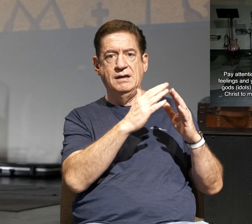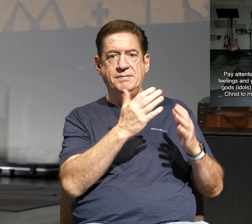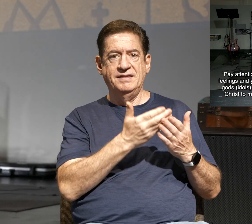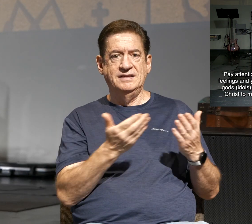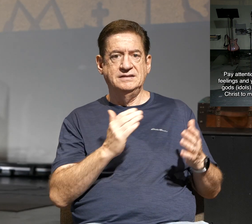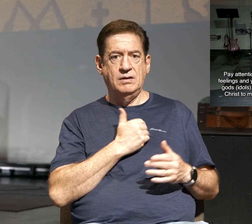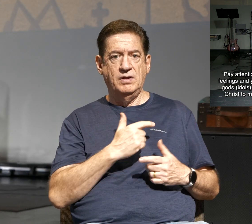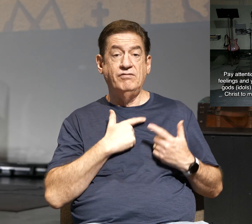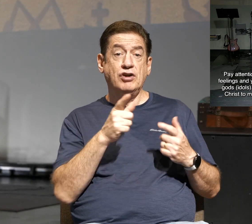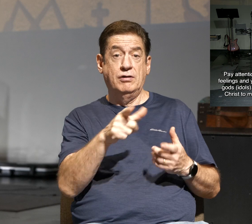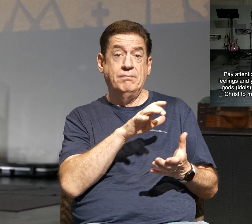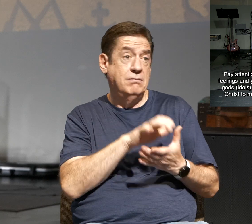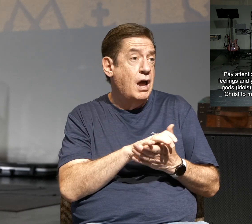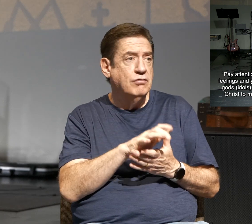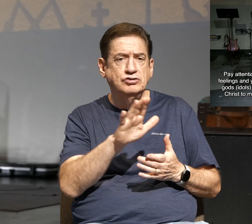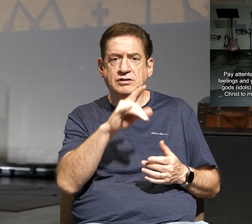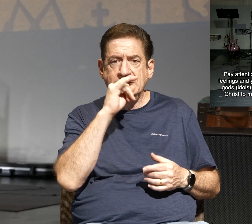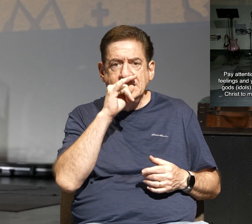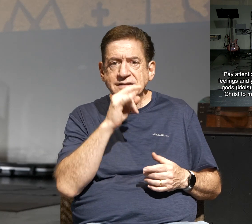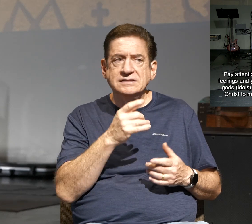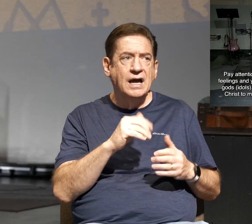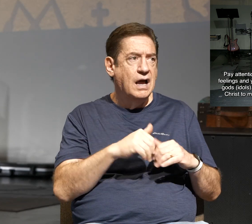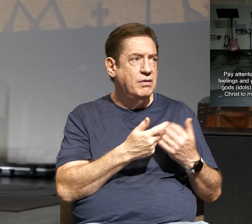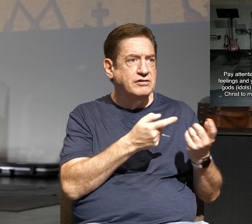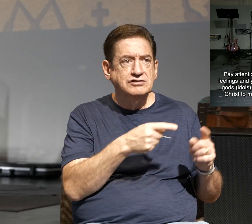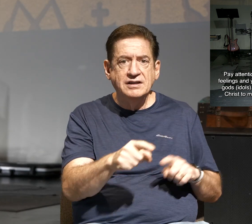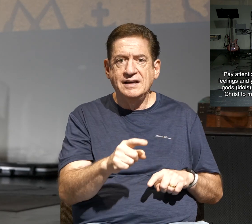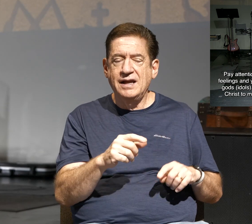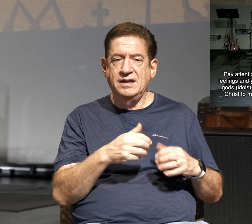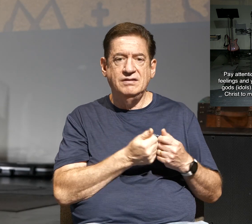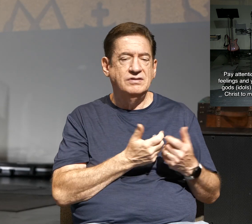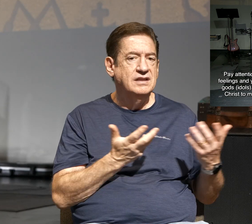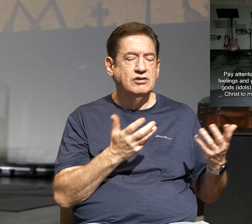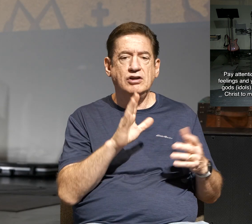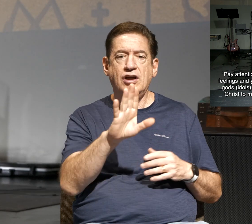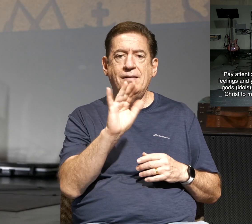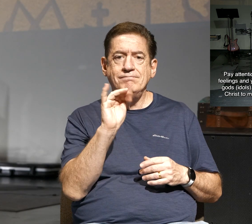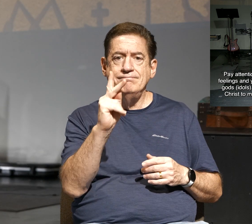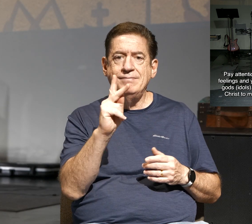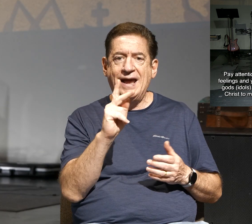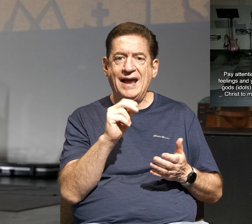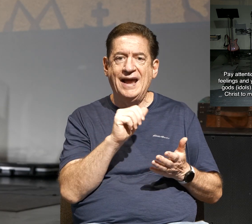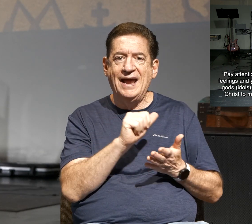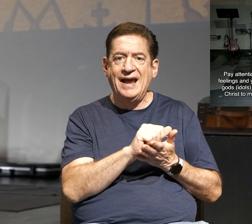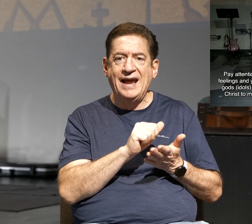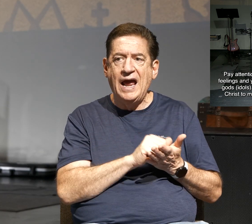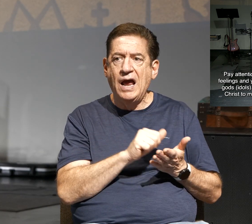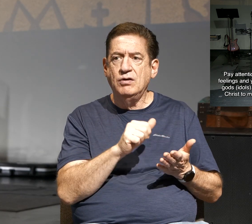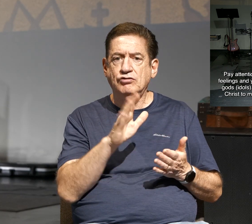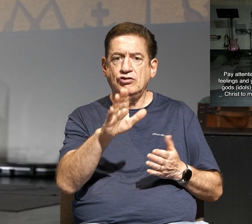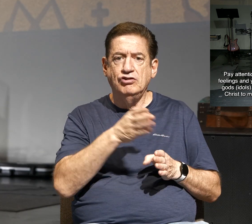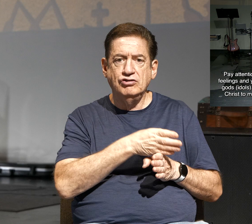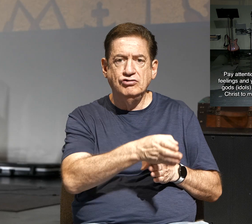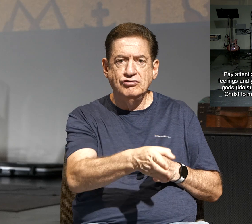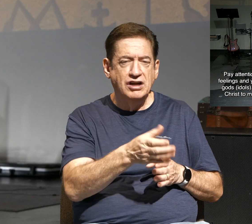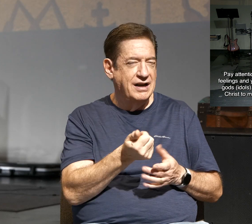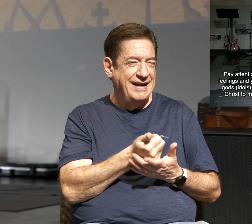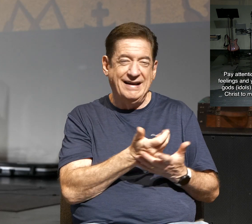it can be your kids, how they turn out, how they do. It can be your bank account, your career, any number of